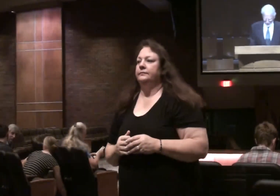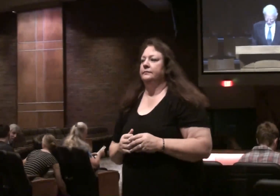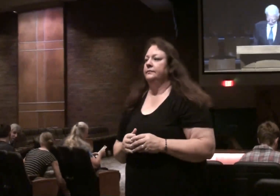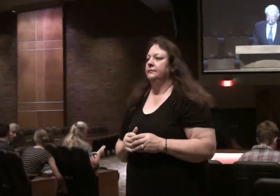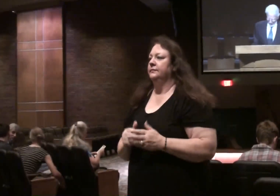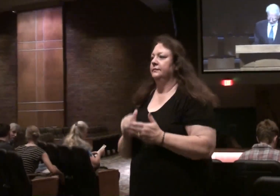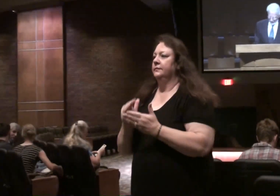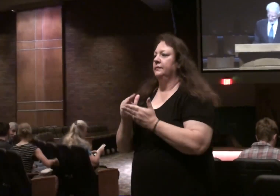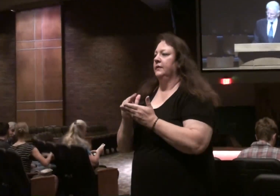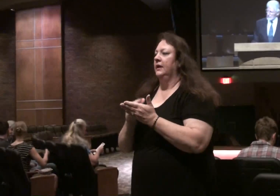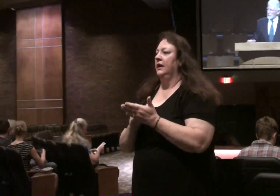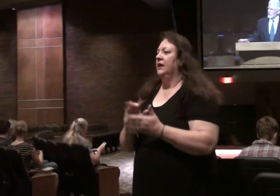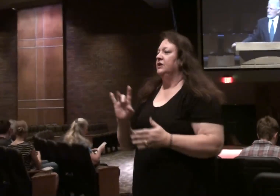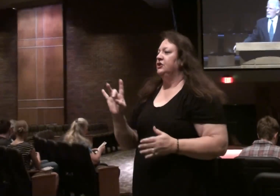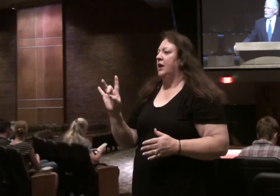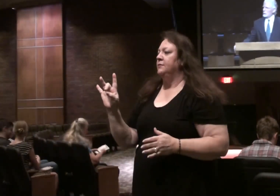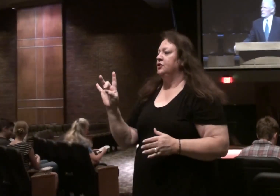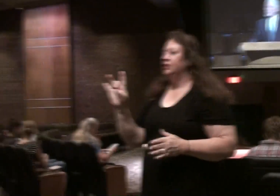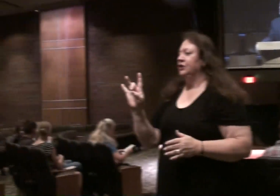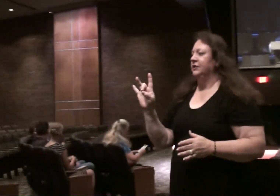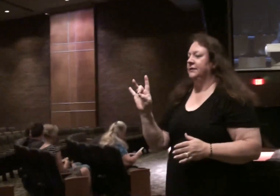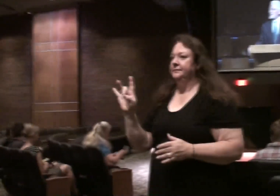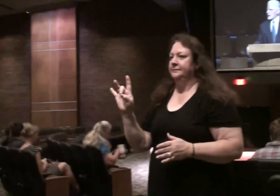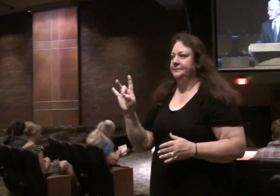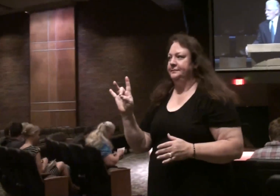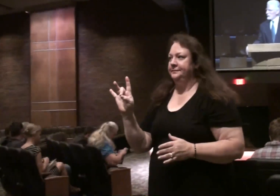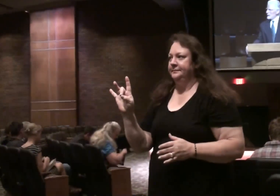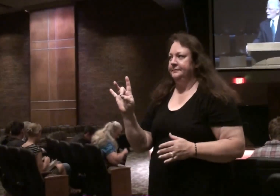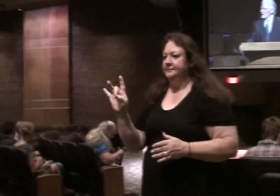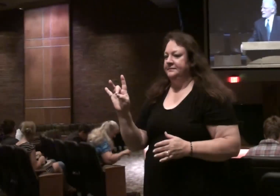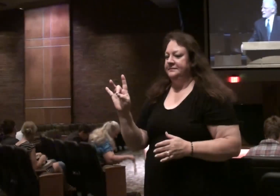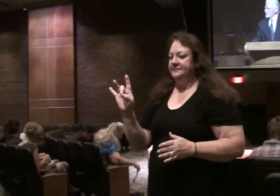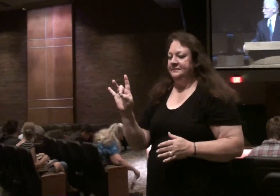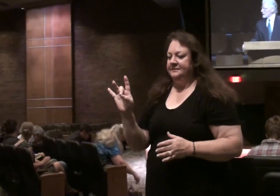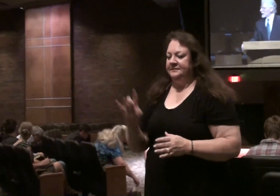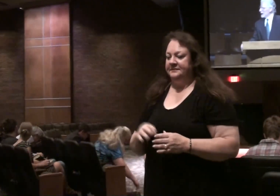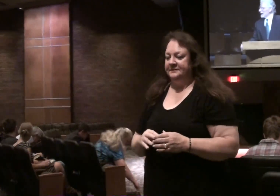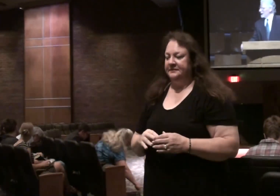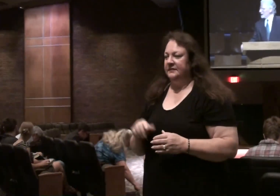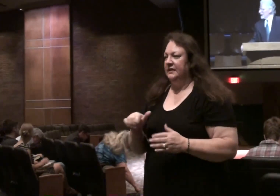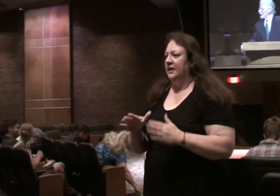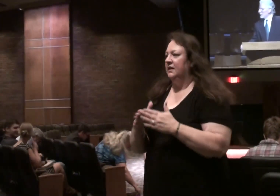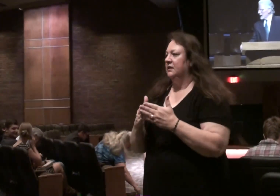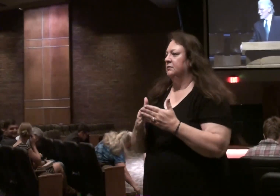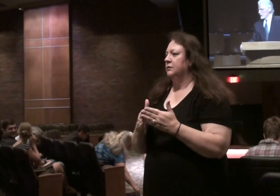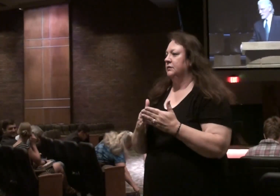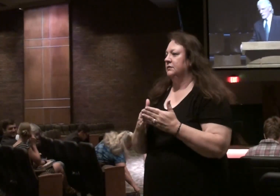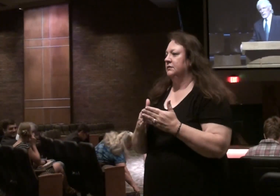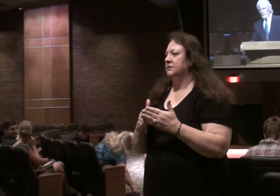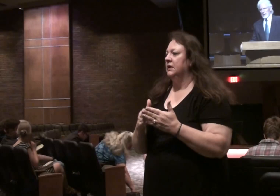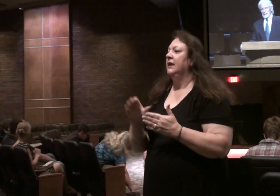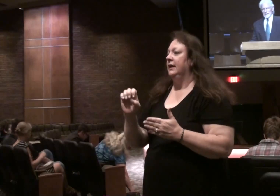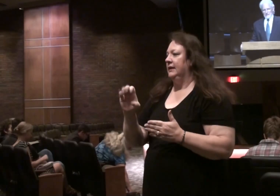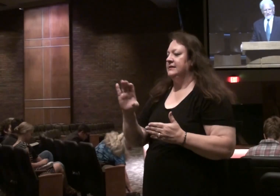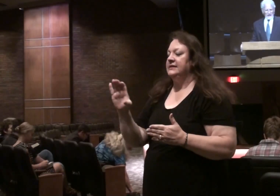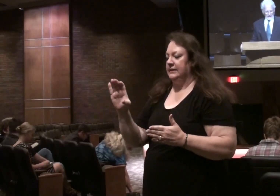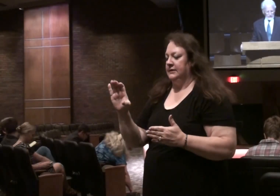Ecclesiastes chapter 8. There is certainly no more practical book in the Bible than the